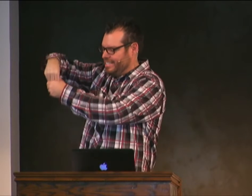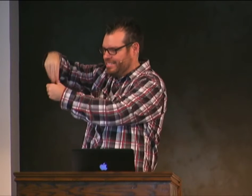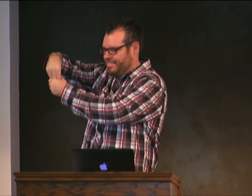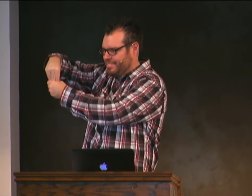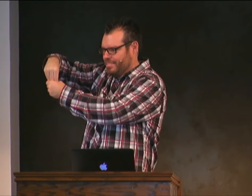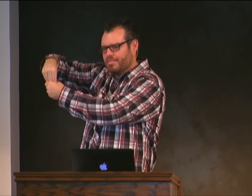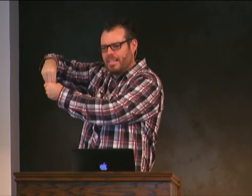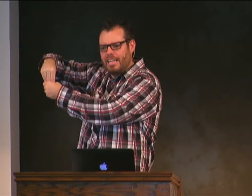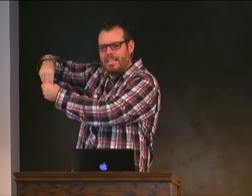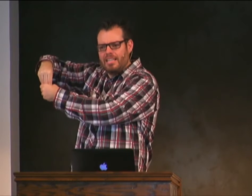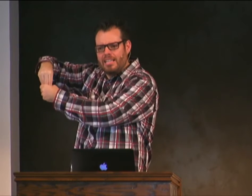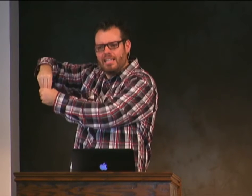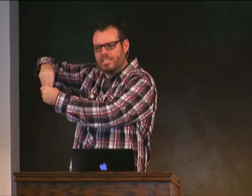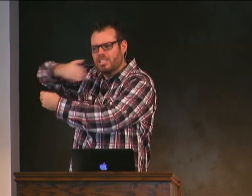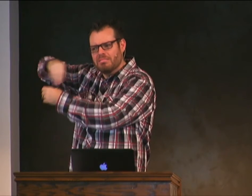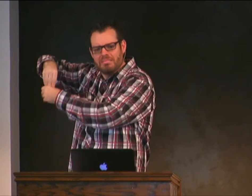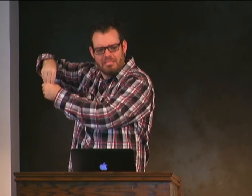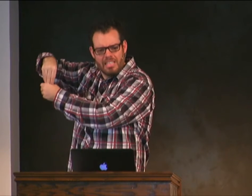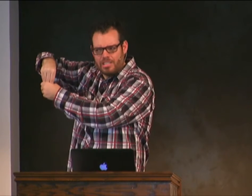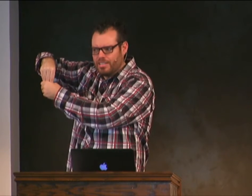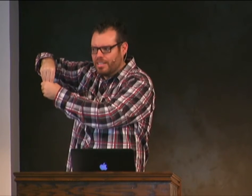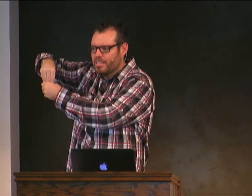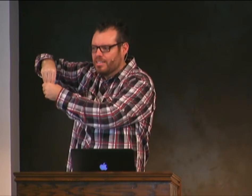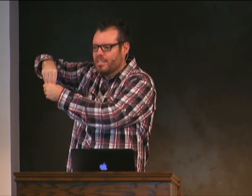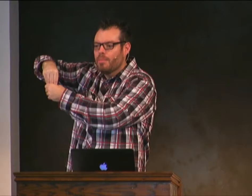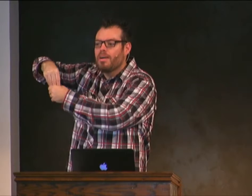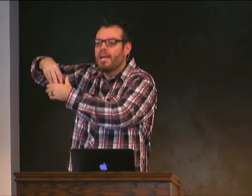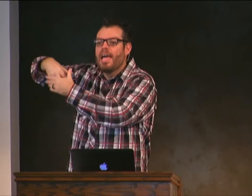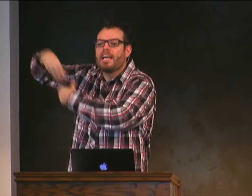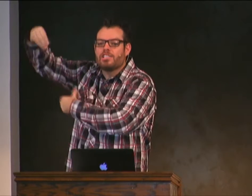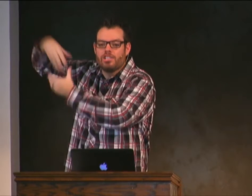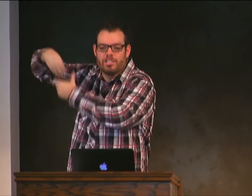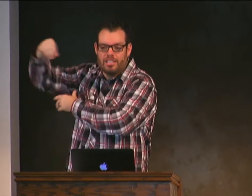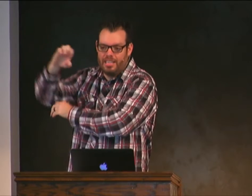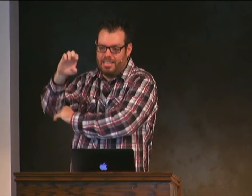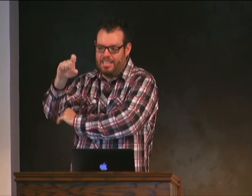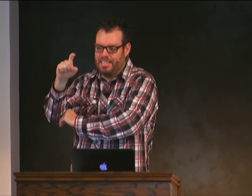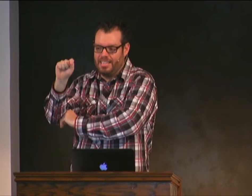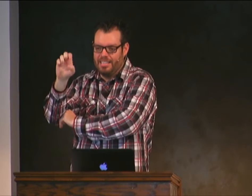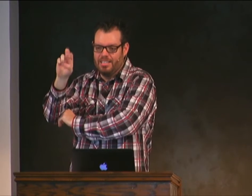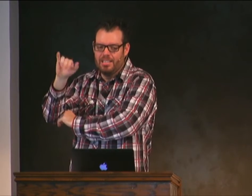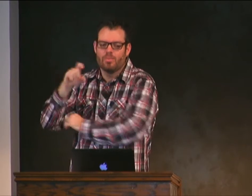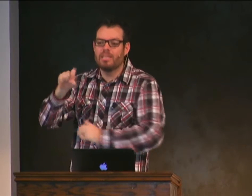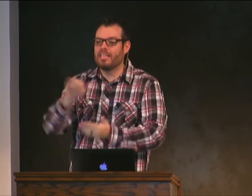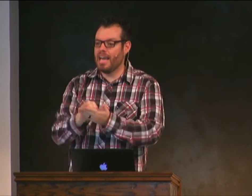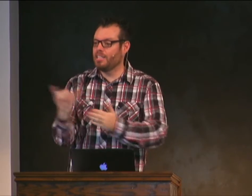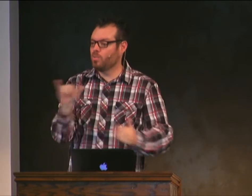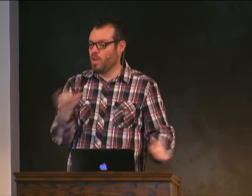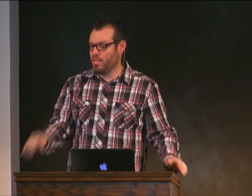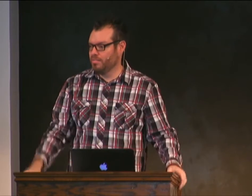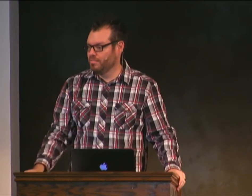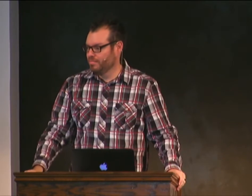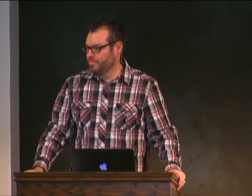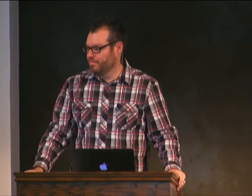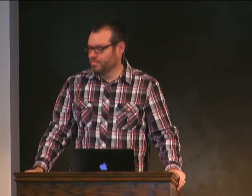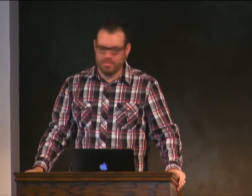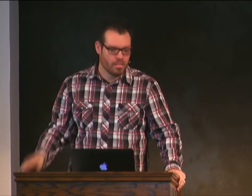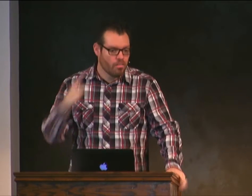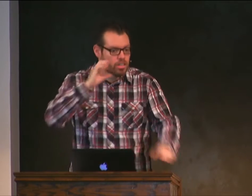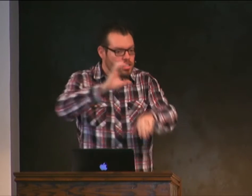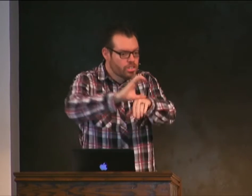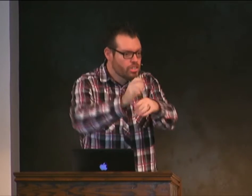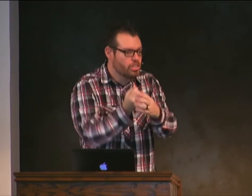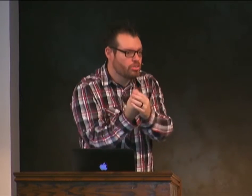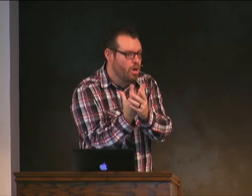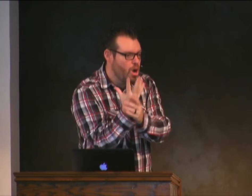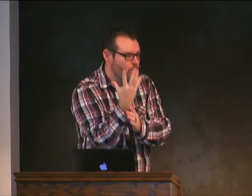Internally, it's good, internally. But externally, we need that as well.